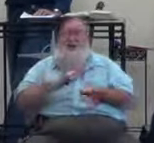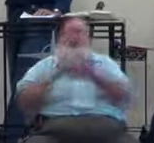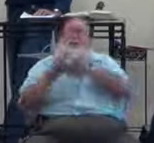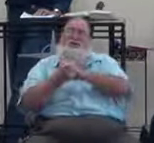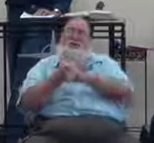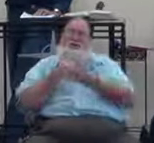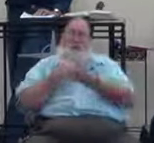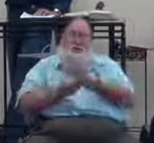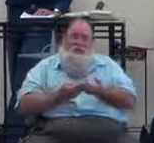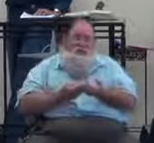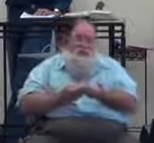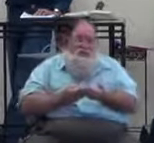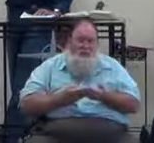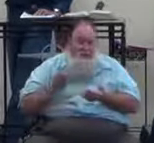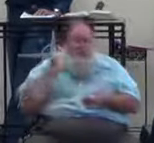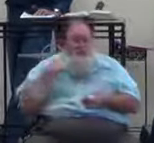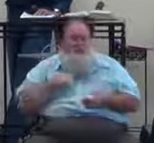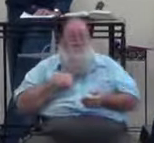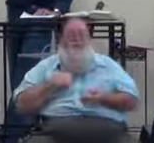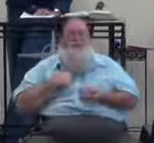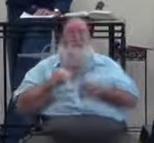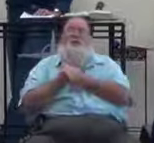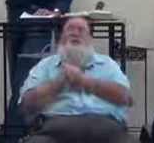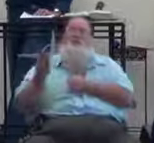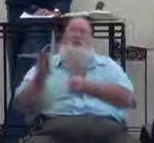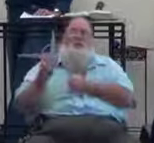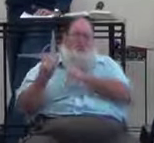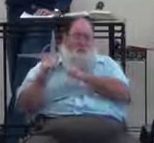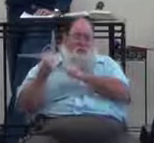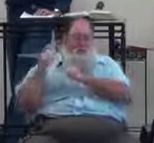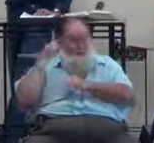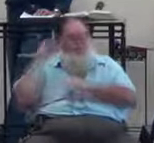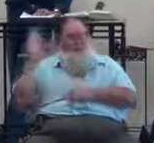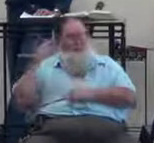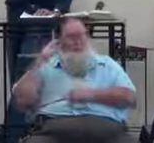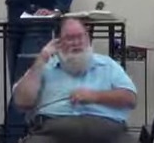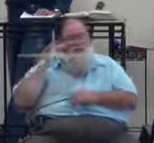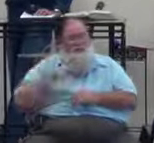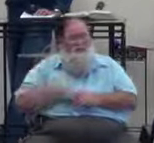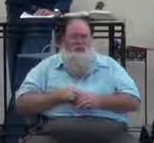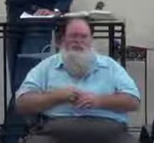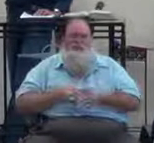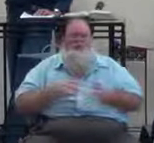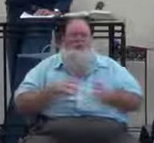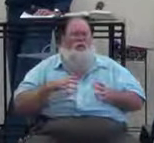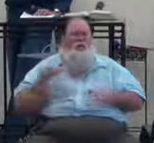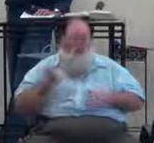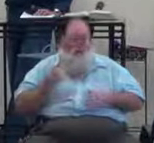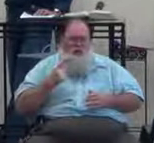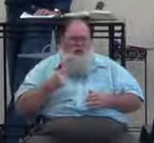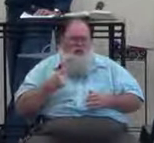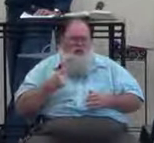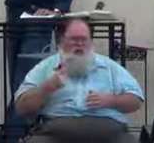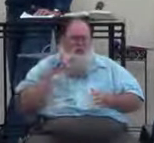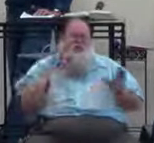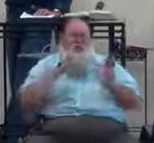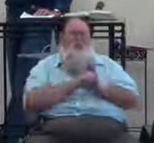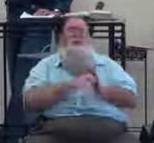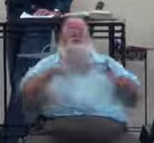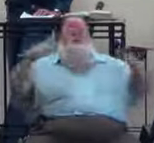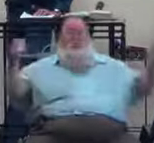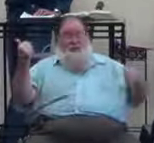we're called to his purpose. There is always a bigger picture. And when we're in our mess, when we're in our trials